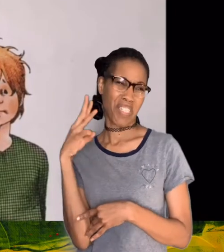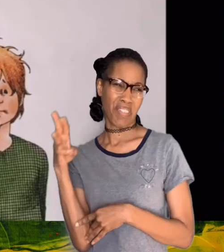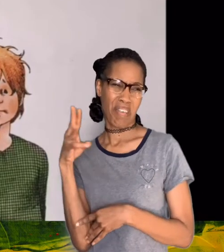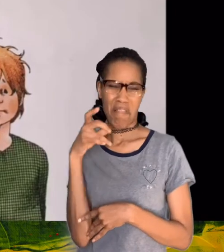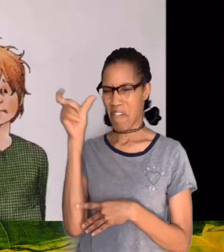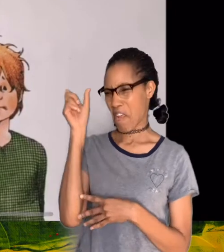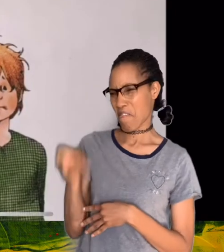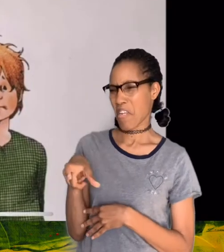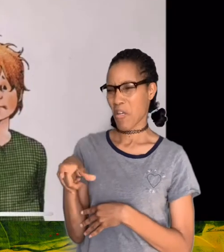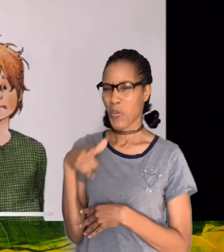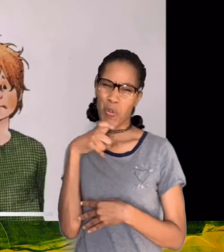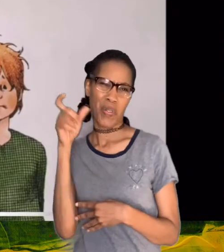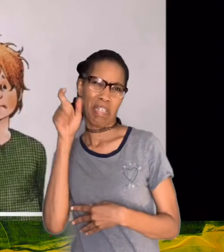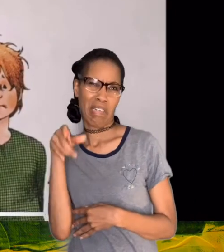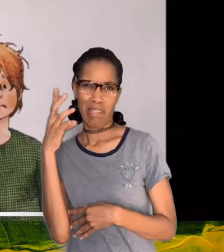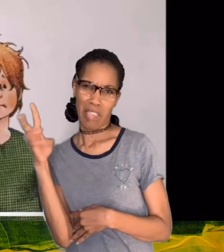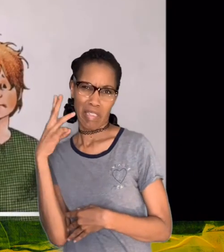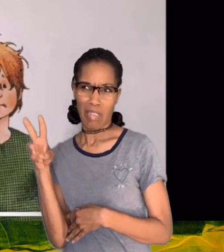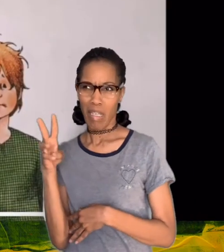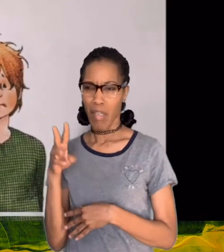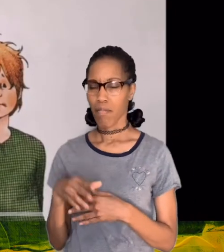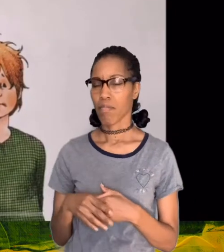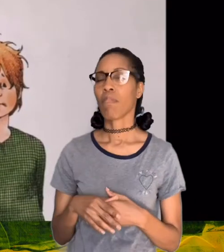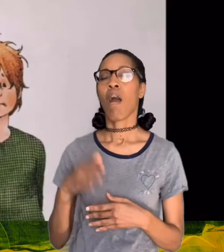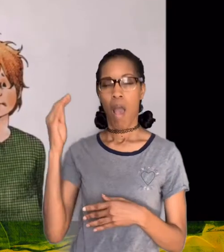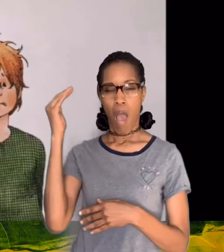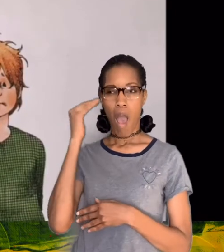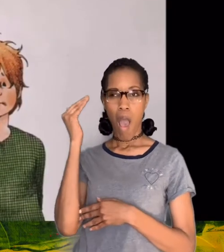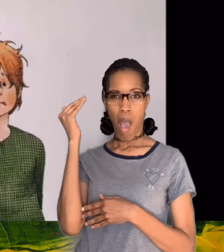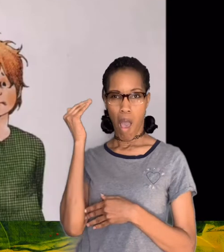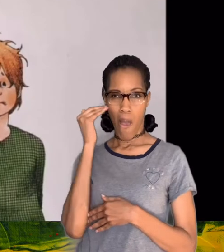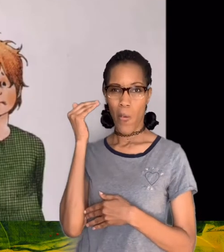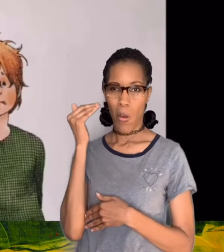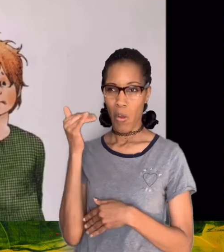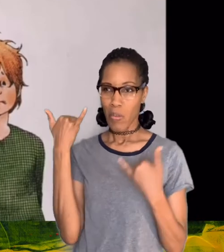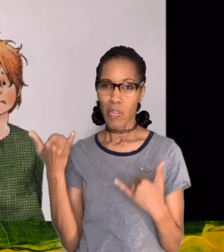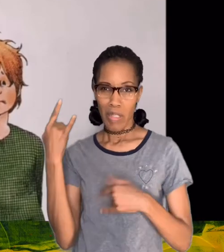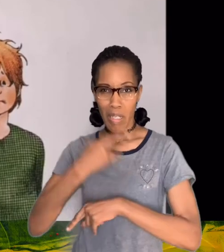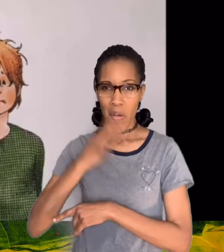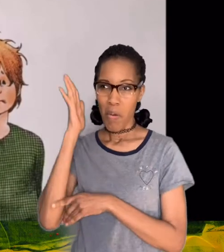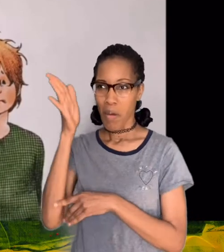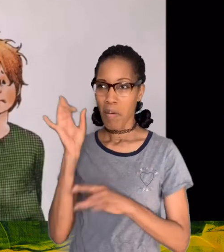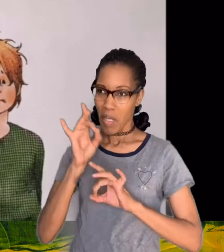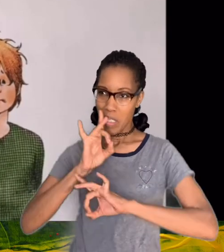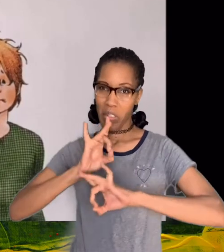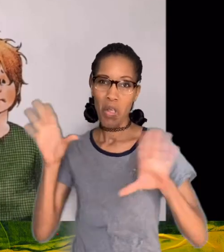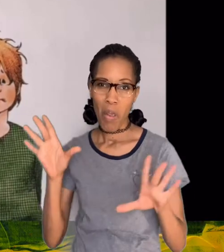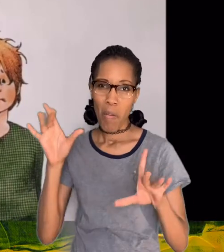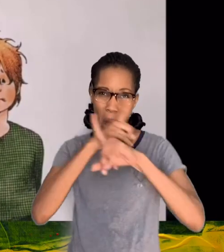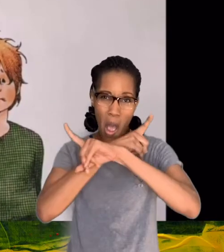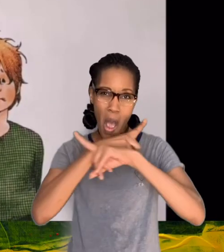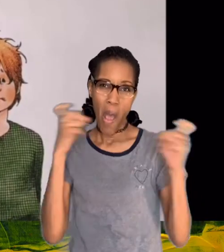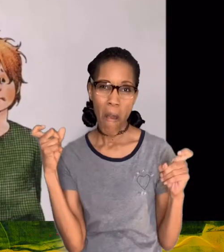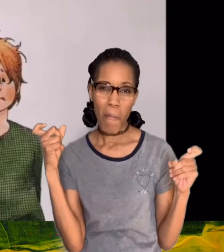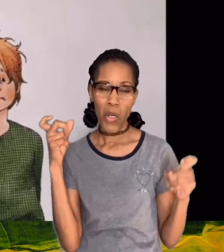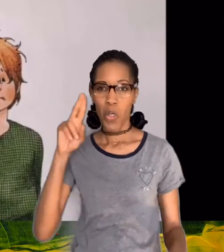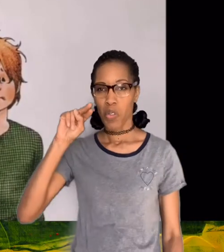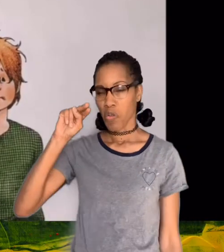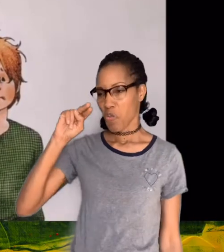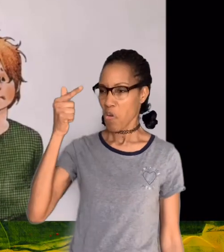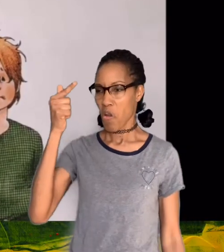invisible castle. At singing time, she said I sang too loud. At counting